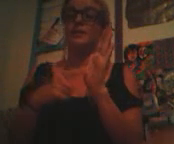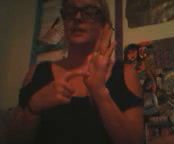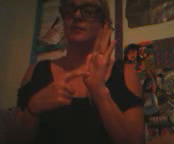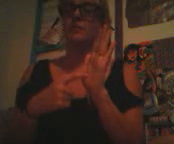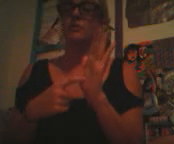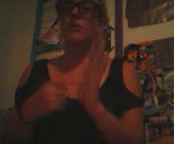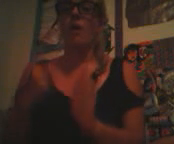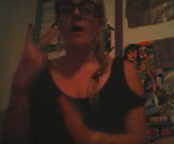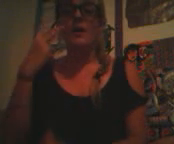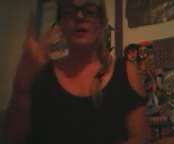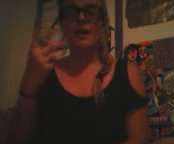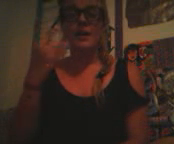the style of reaction it is.